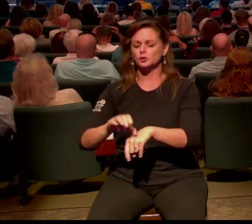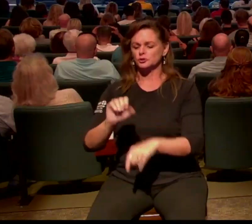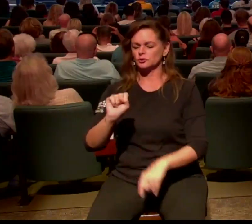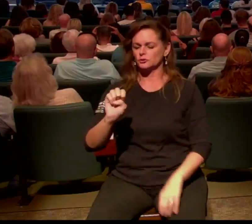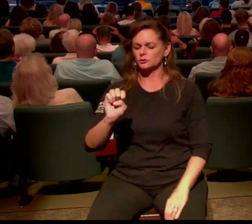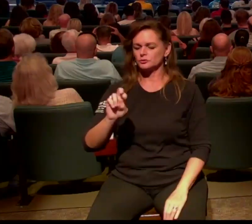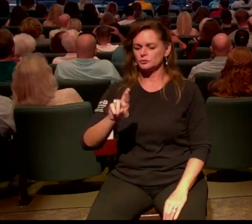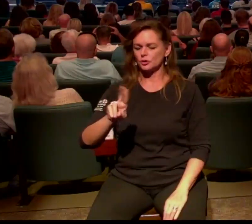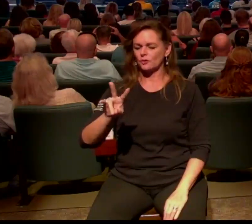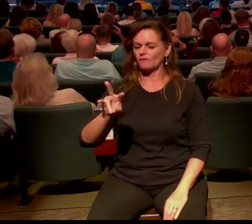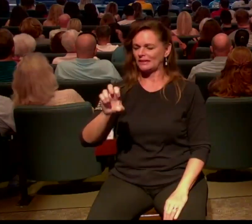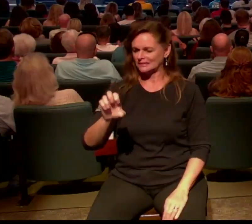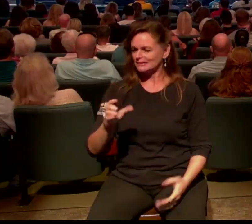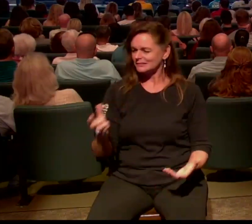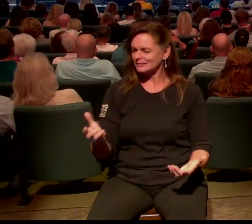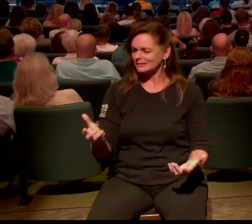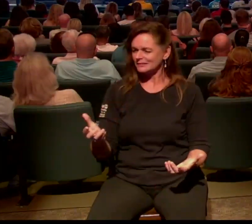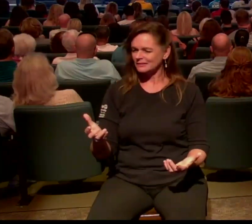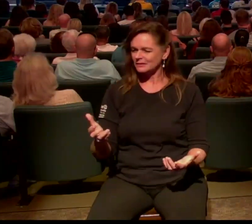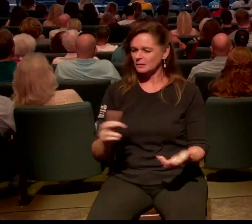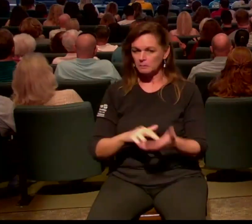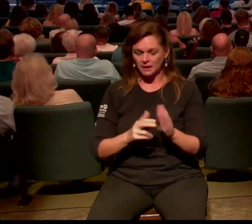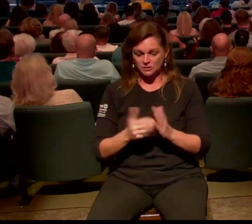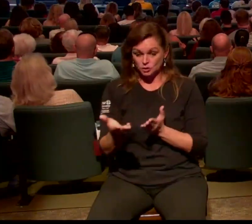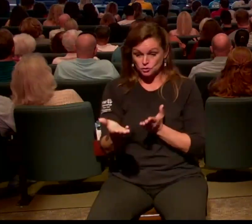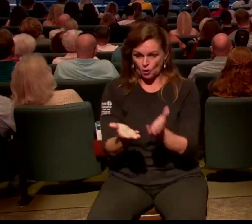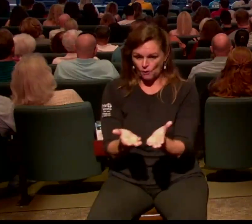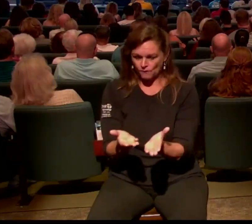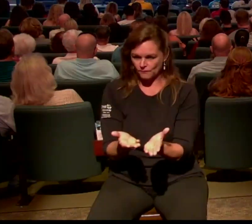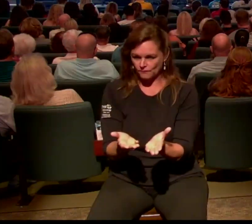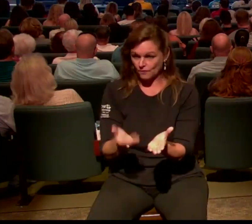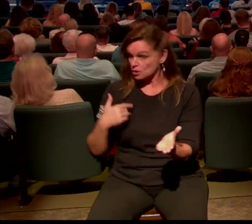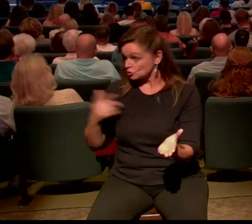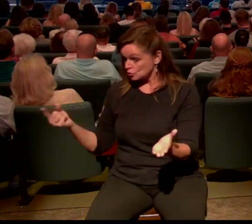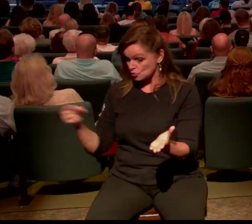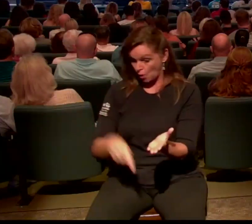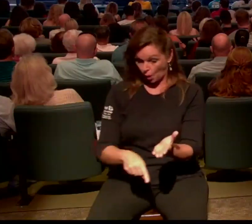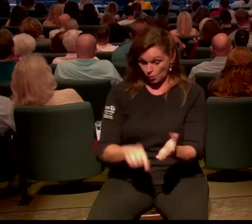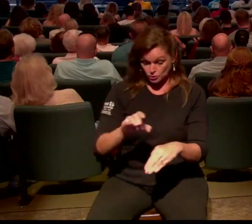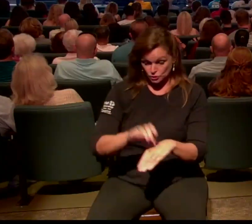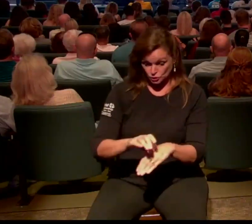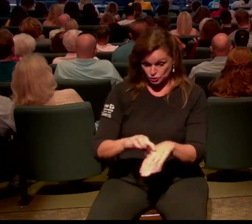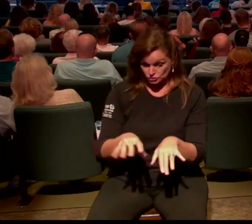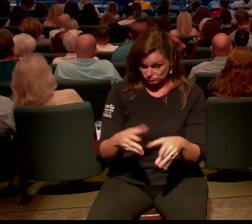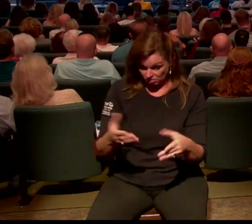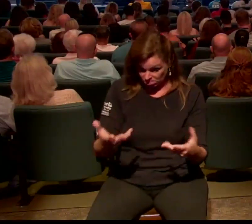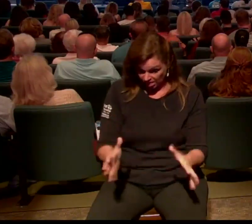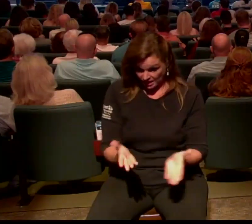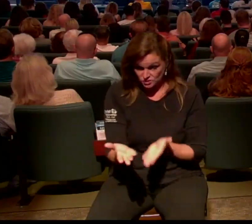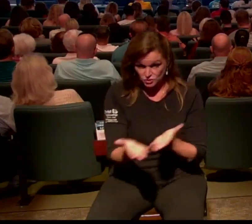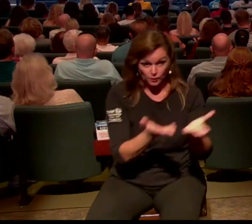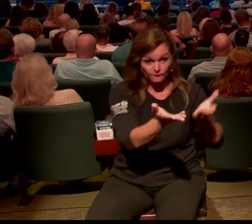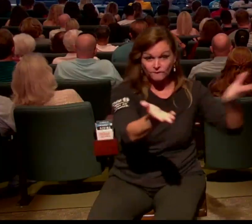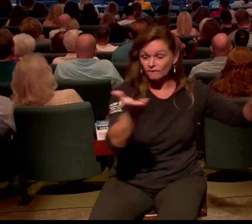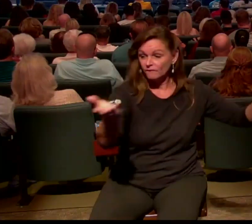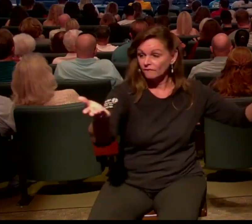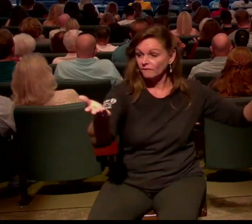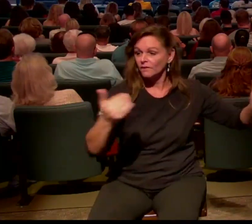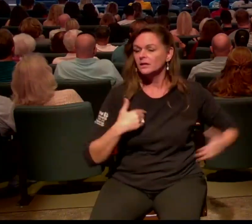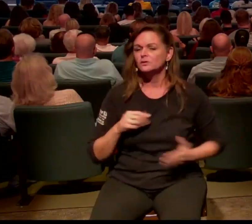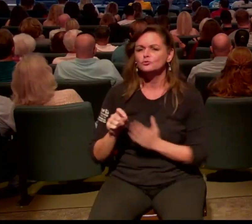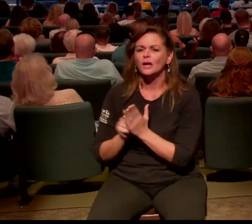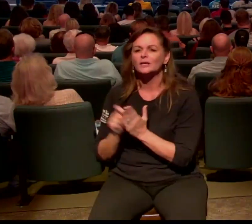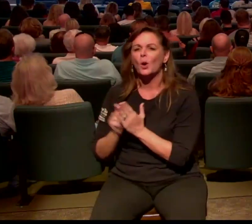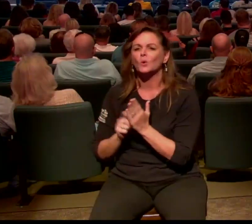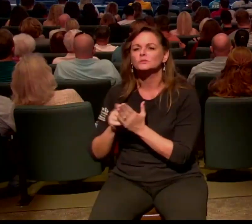We come in and we worship and we listen to a wonderful message and we take notes, and there's no serving there. It's just kind of